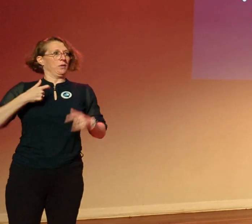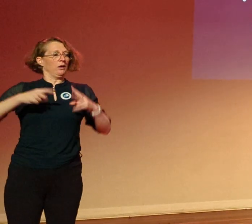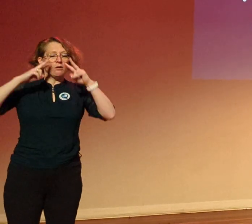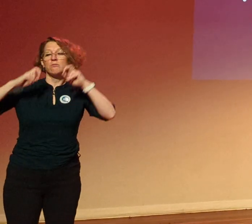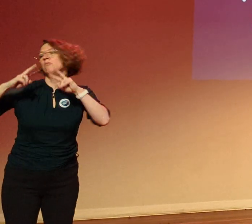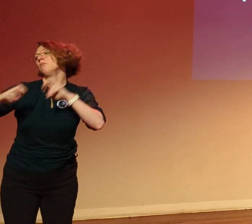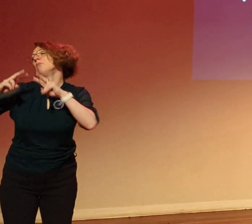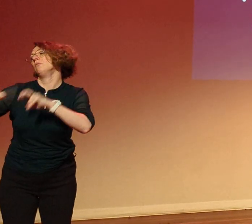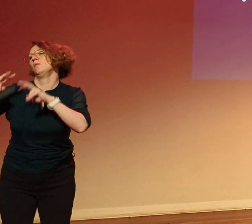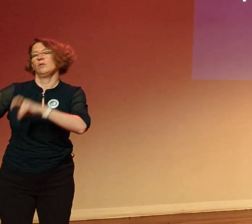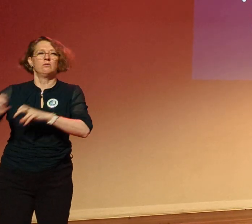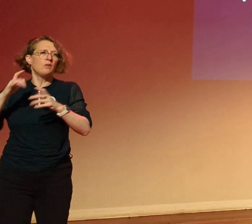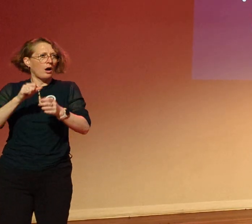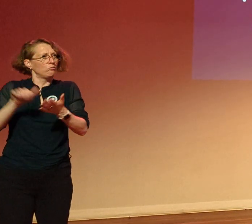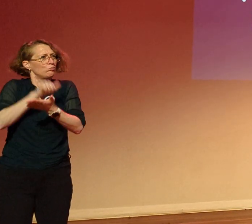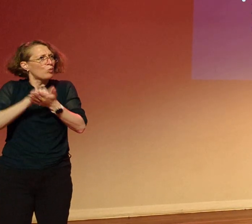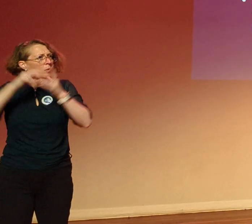work with.